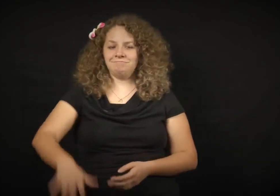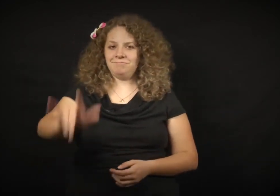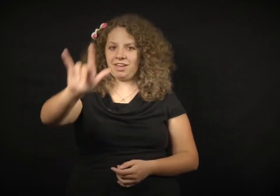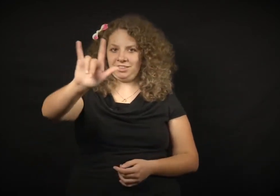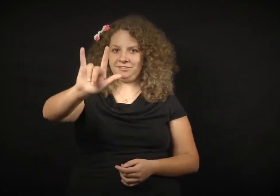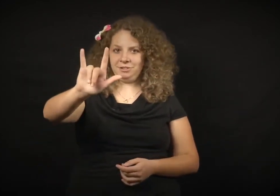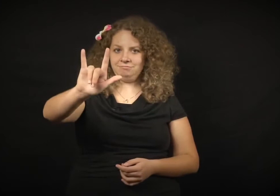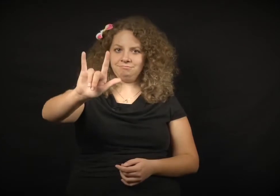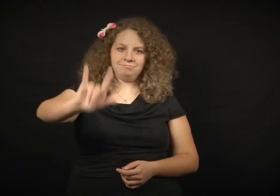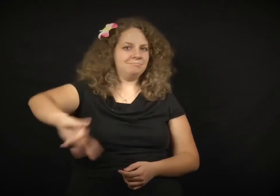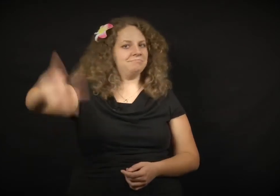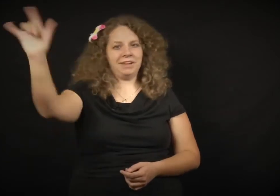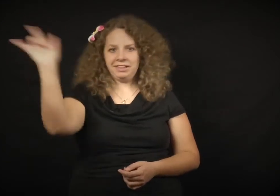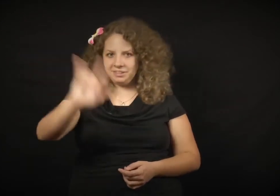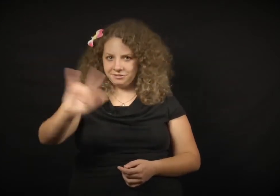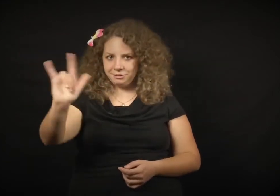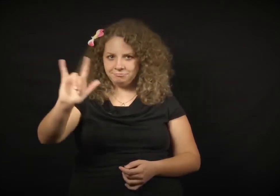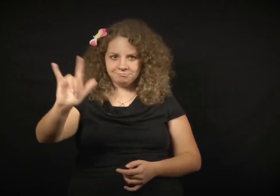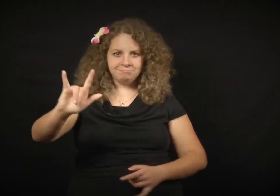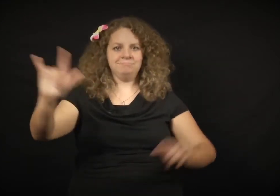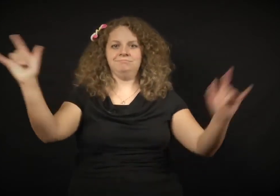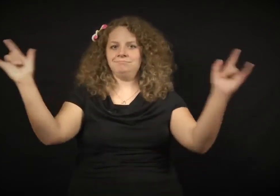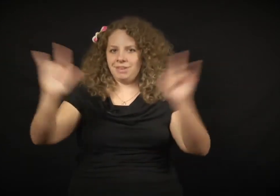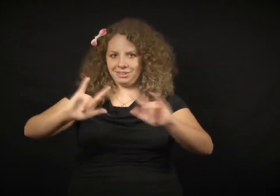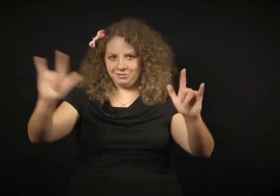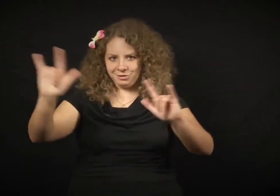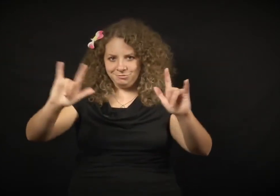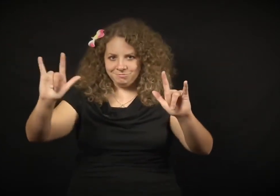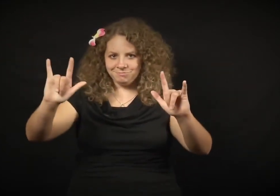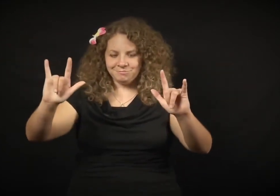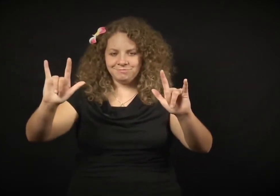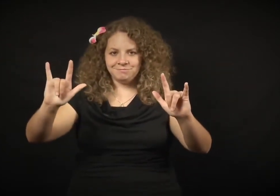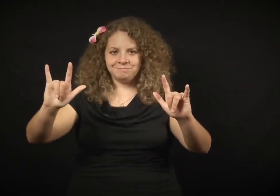I love you. I love you. I love you.